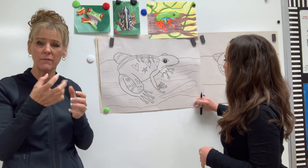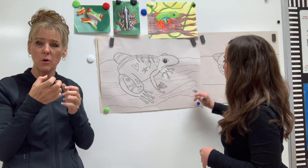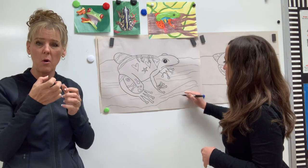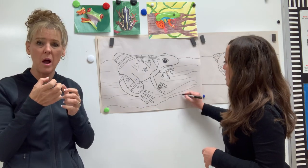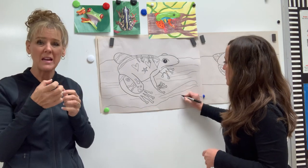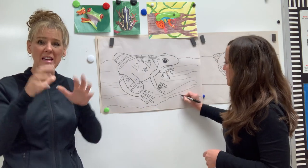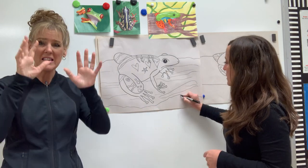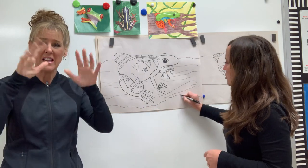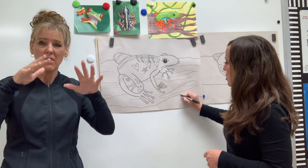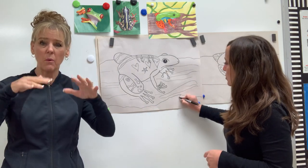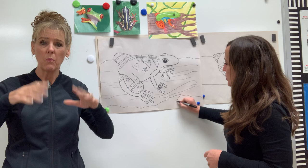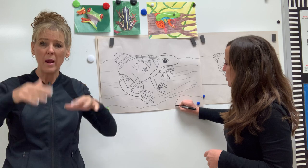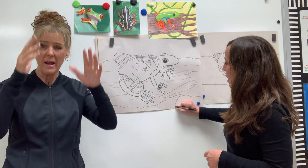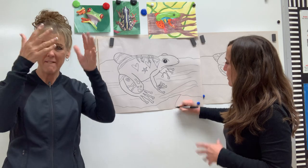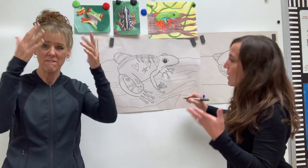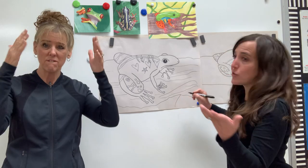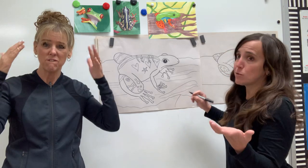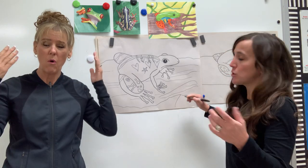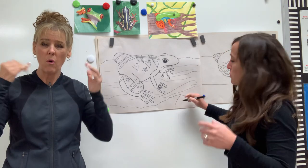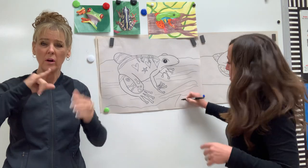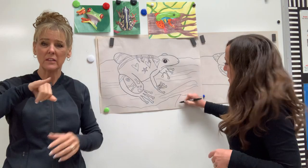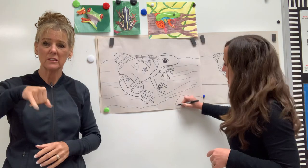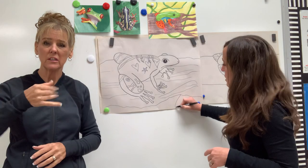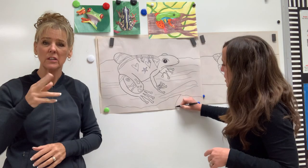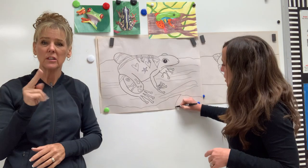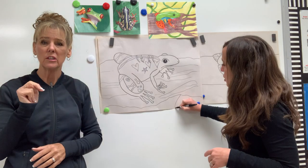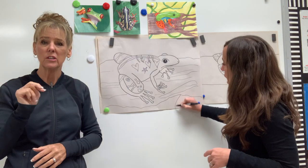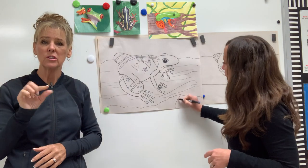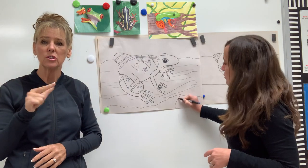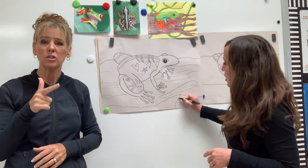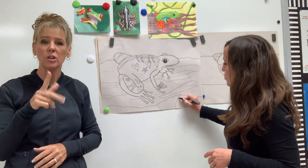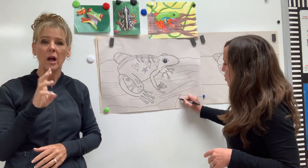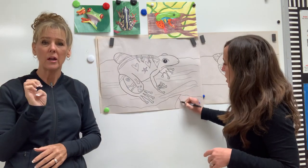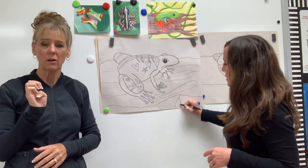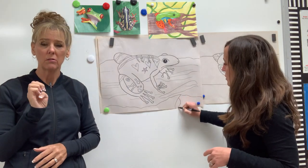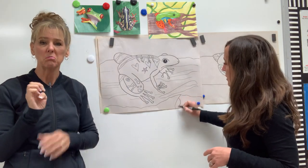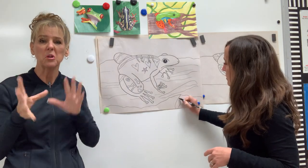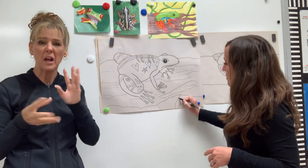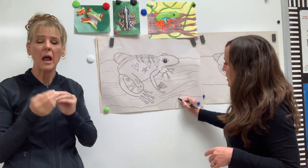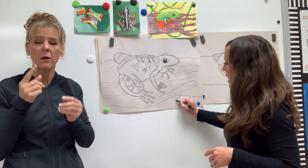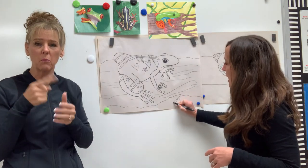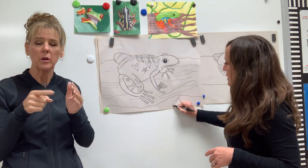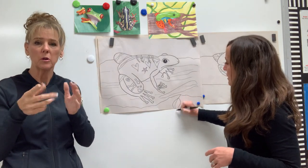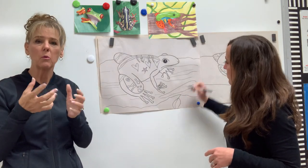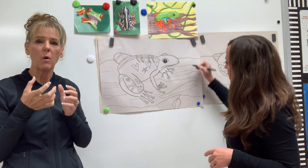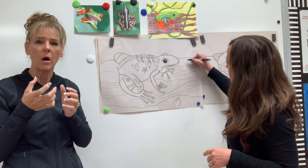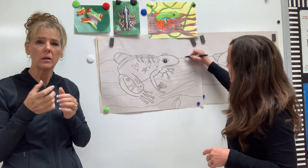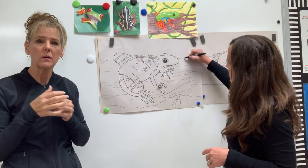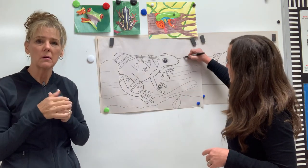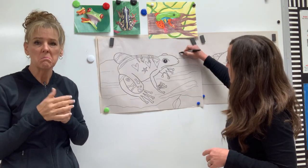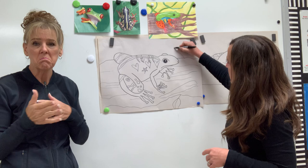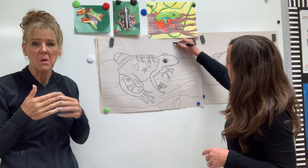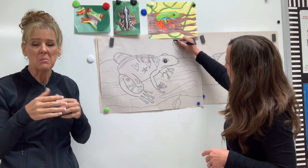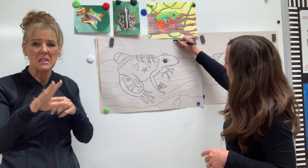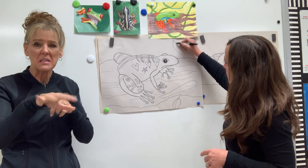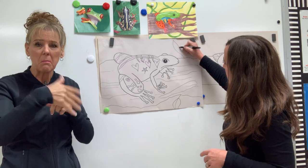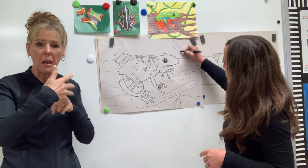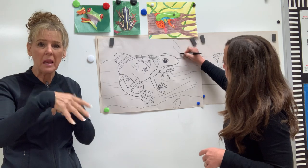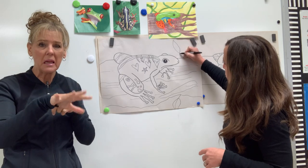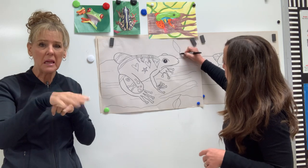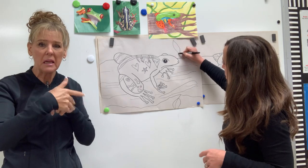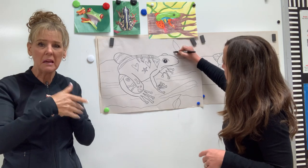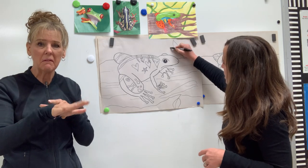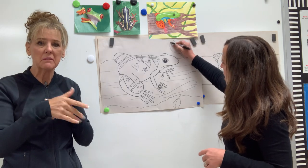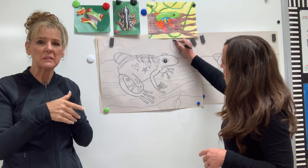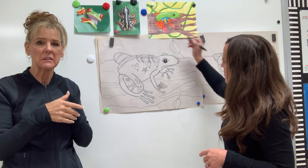the rainforest, he's in the jungle, so I don't have too much room on mine. Add what you want. So maybe I'm going to add some leaves sticking up. I